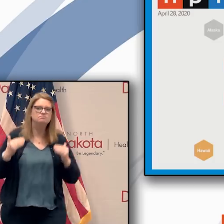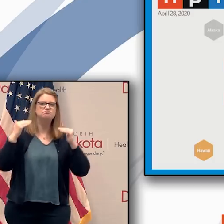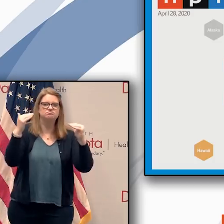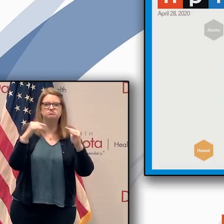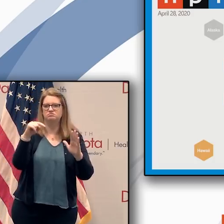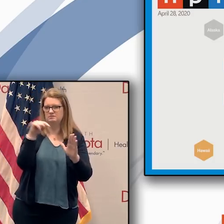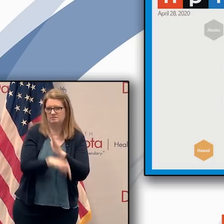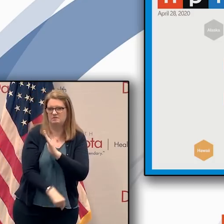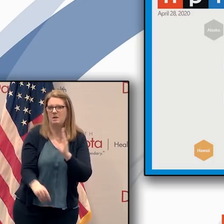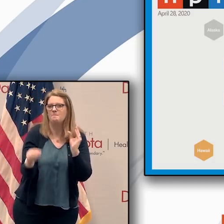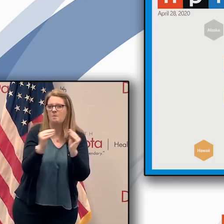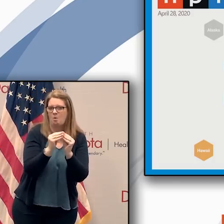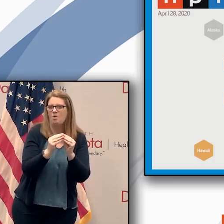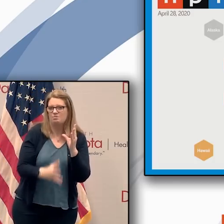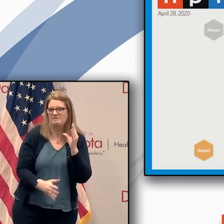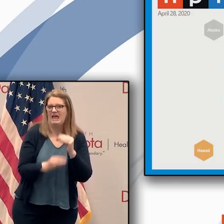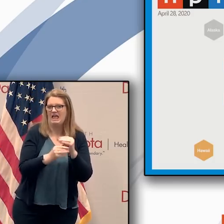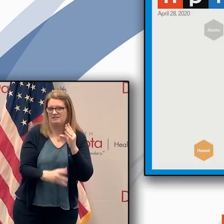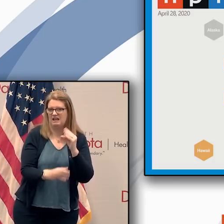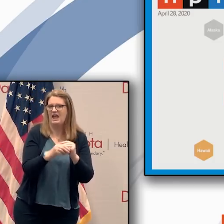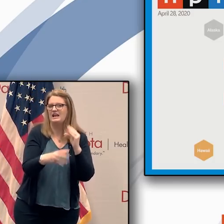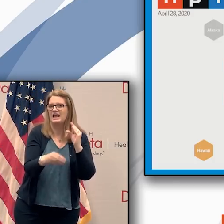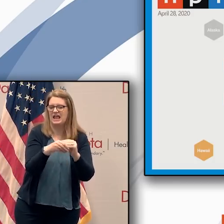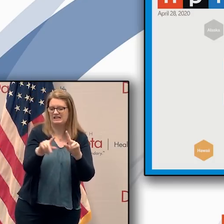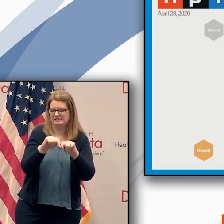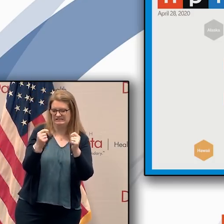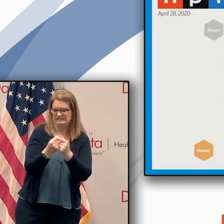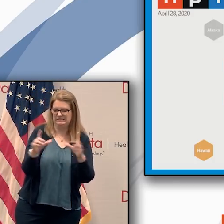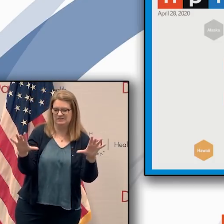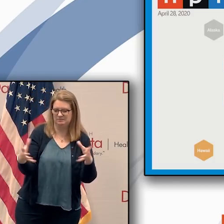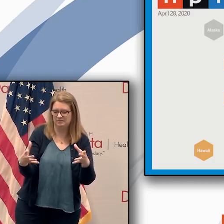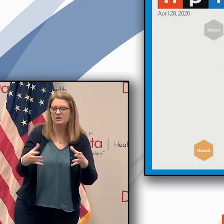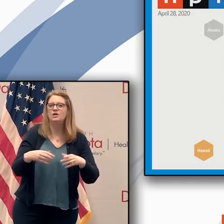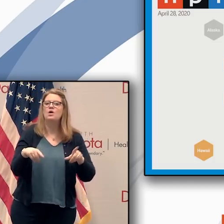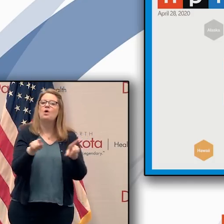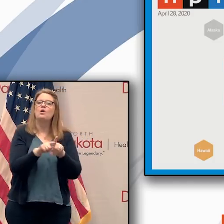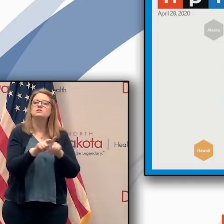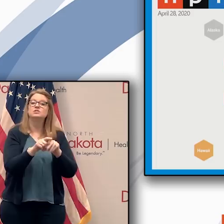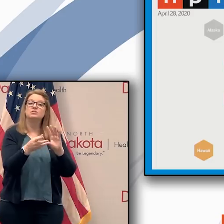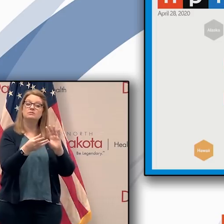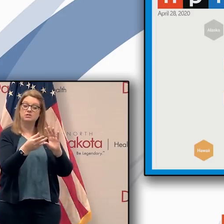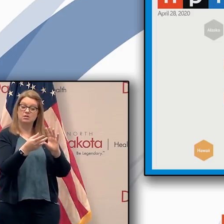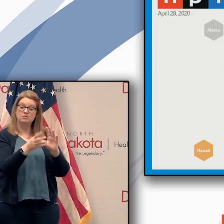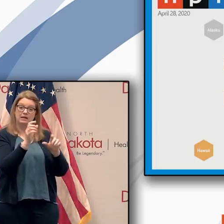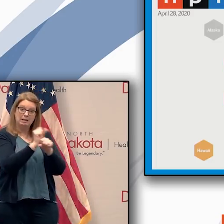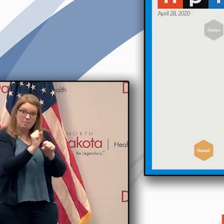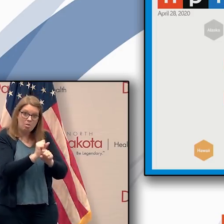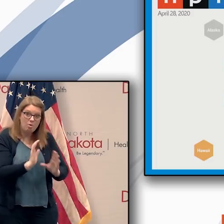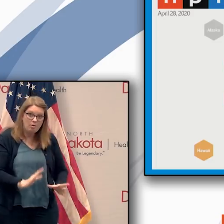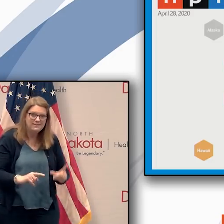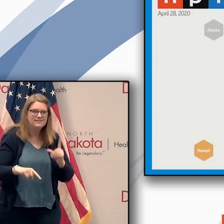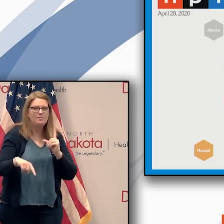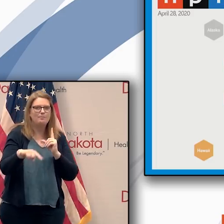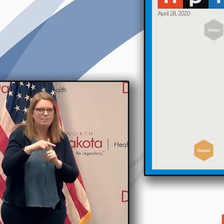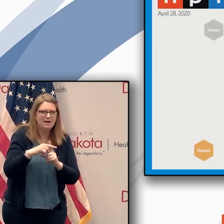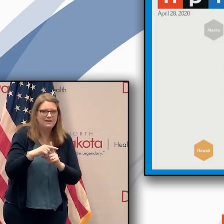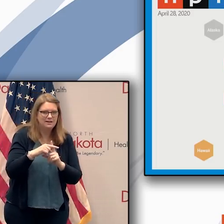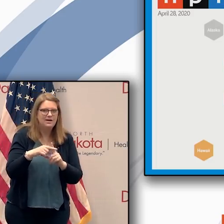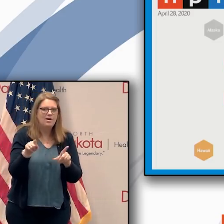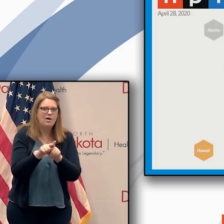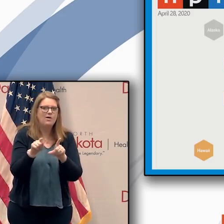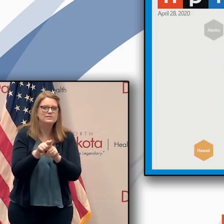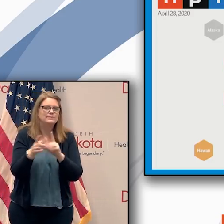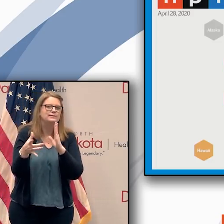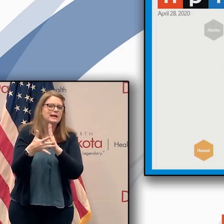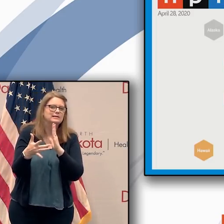going to continue to add capability. And then we're also going to add just not numbers of people, but productivity through the work we're doing with the Care19